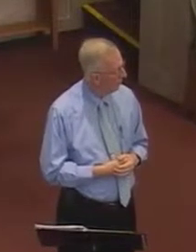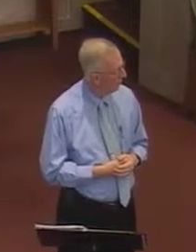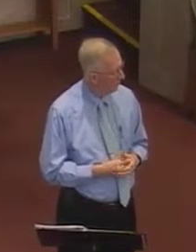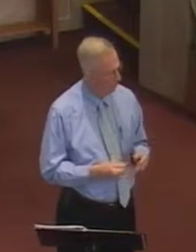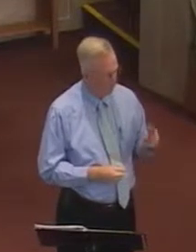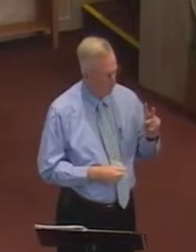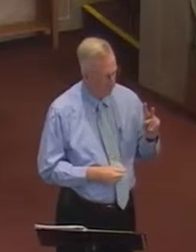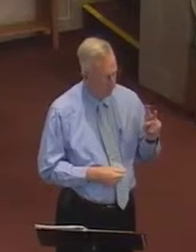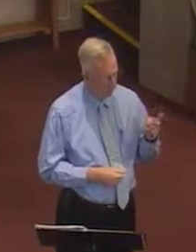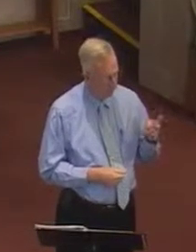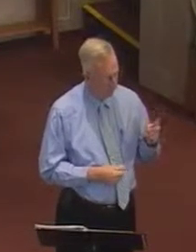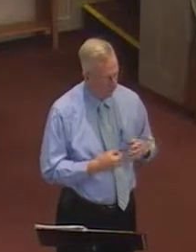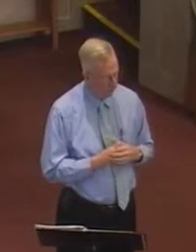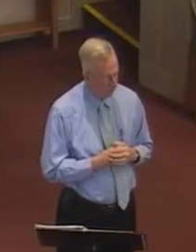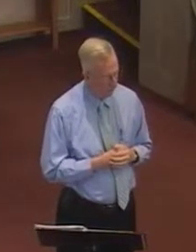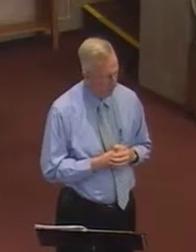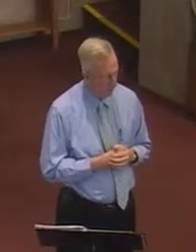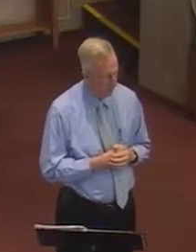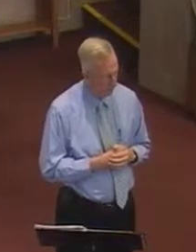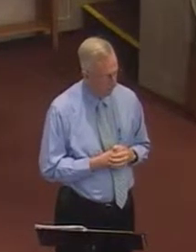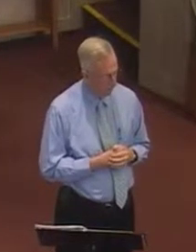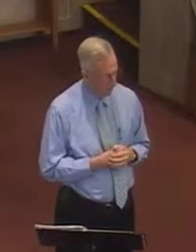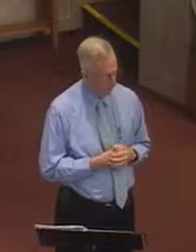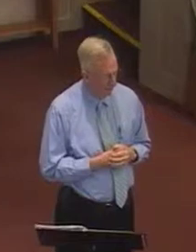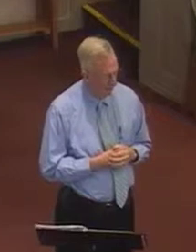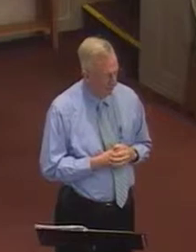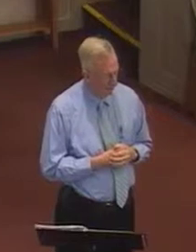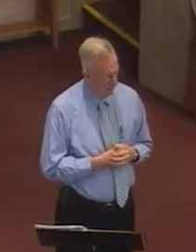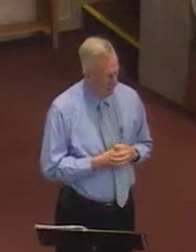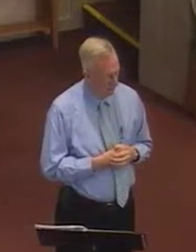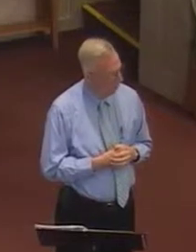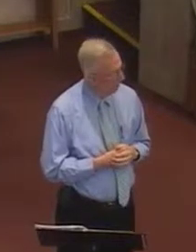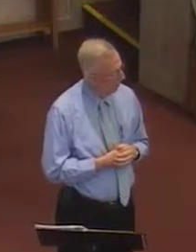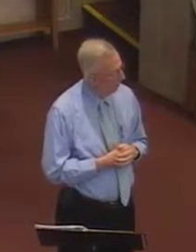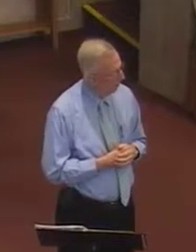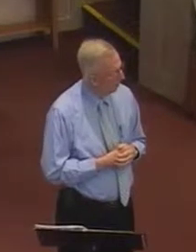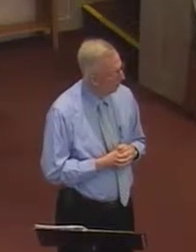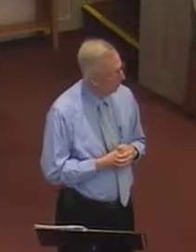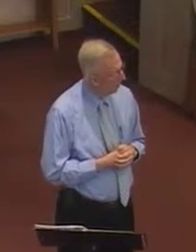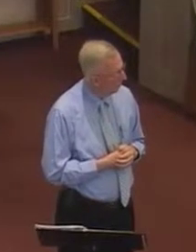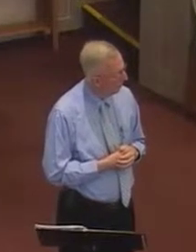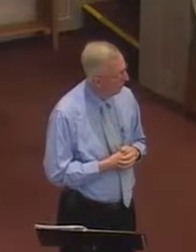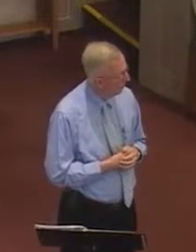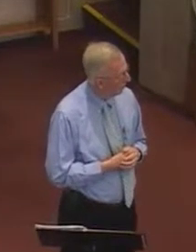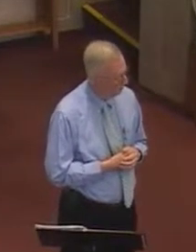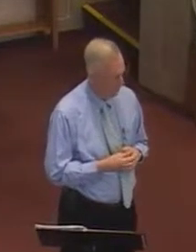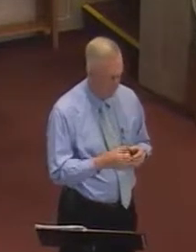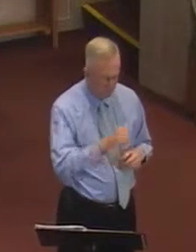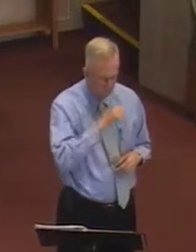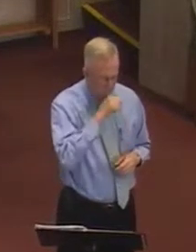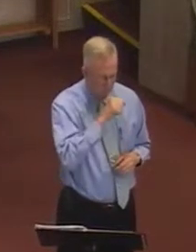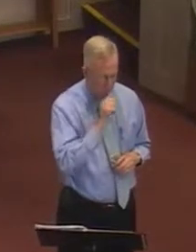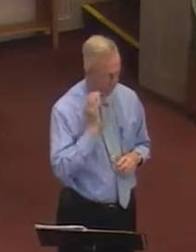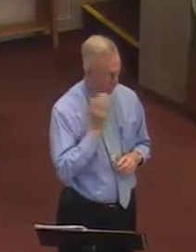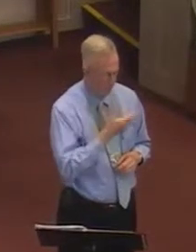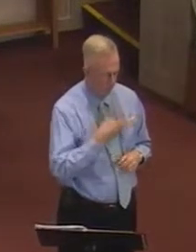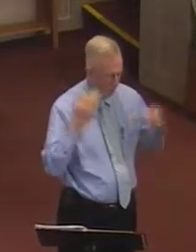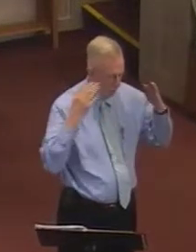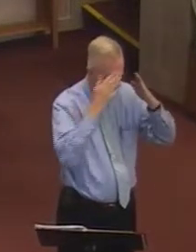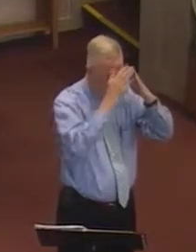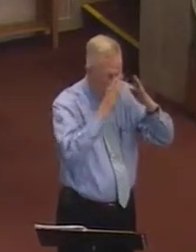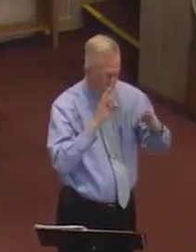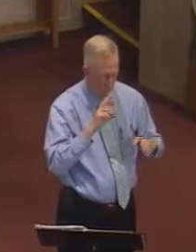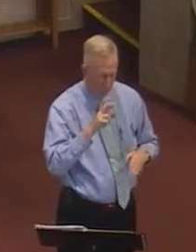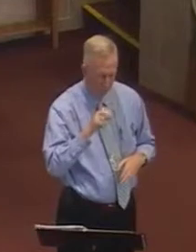second announcement that I'd like to make is that love our Pope Francis. He's